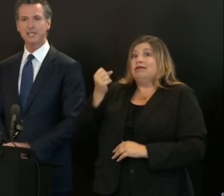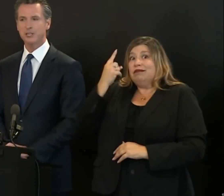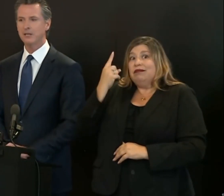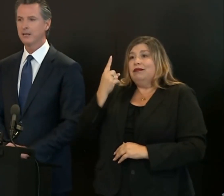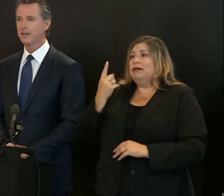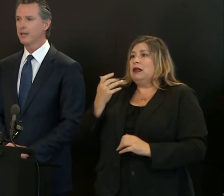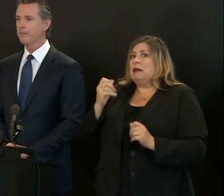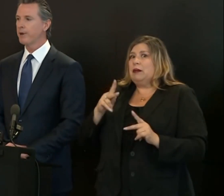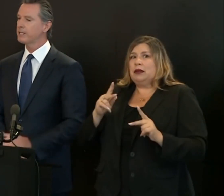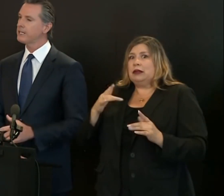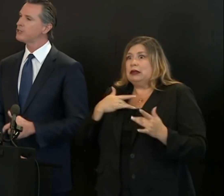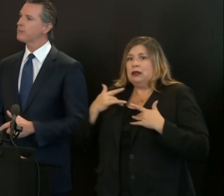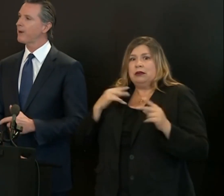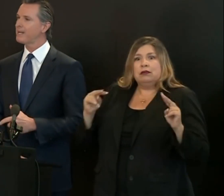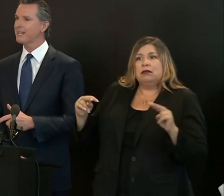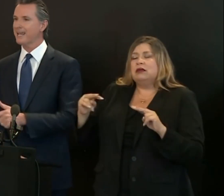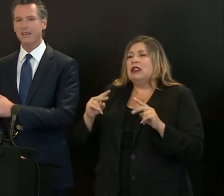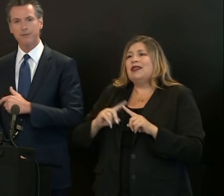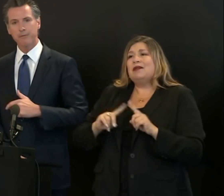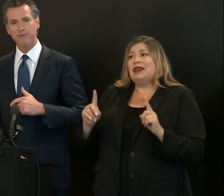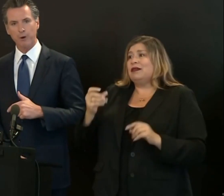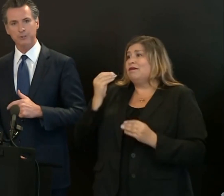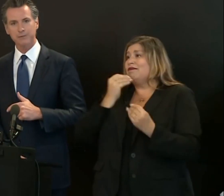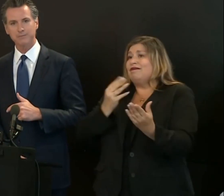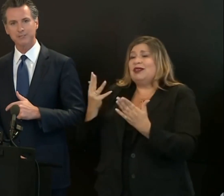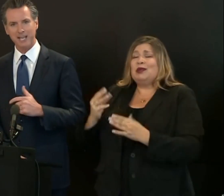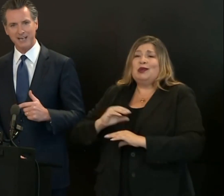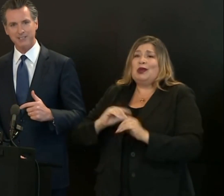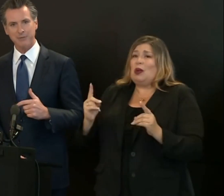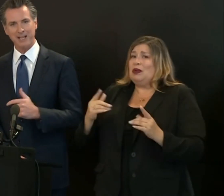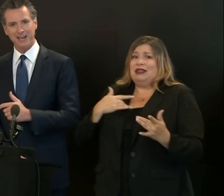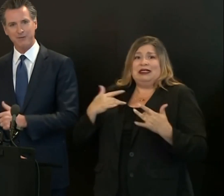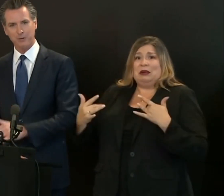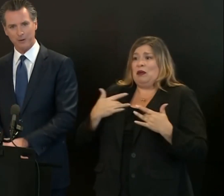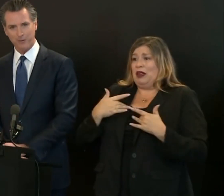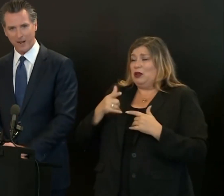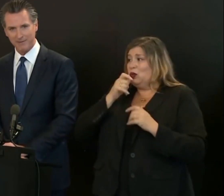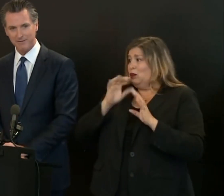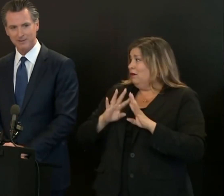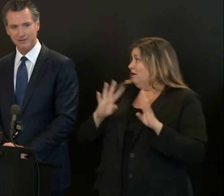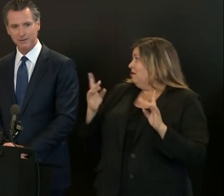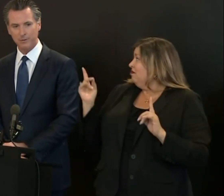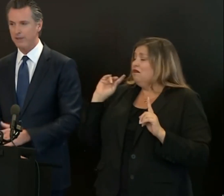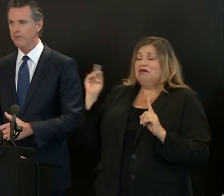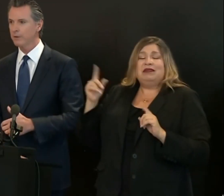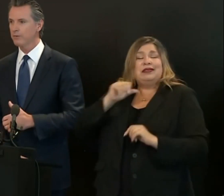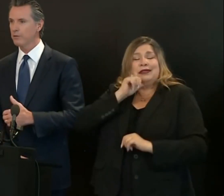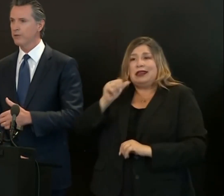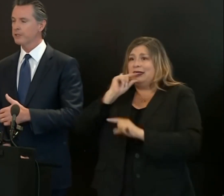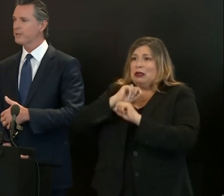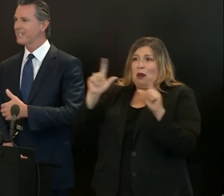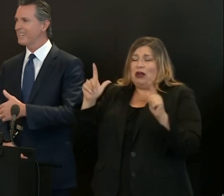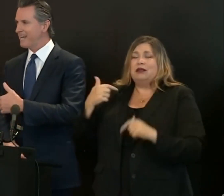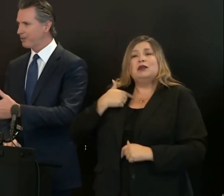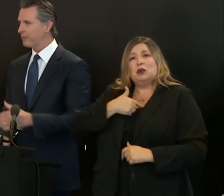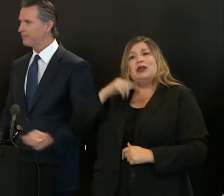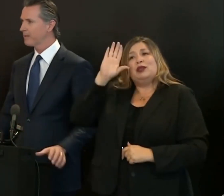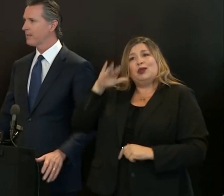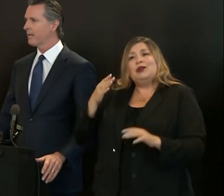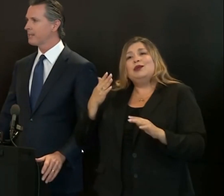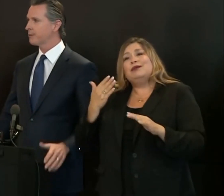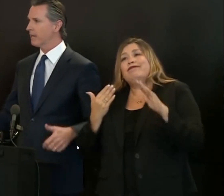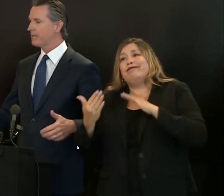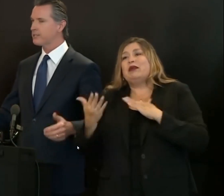lot of attention, but didn't surprise any of the folks standing to my left or right. We knew this was